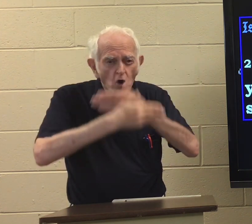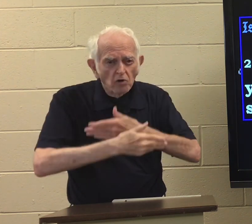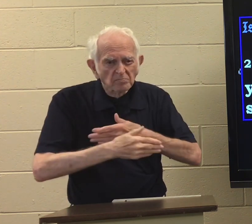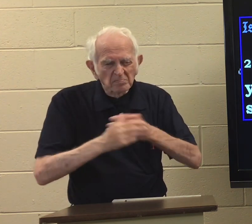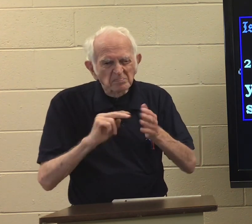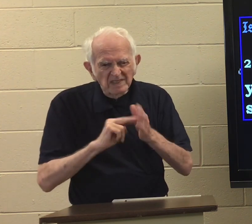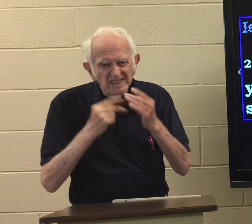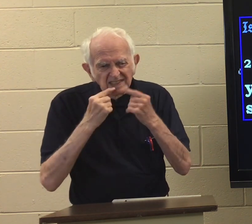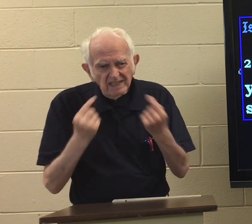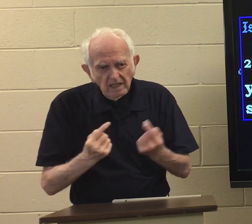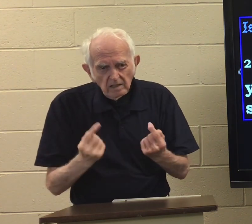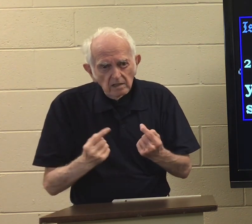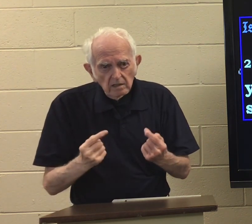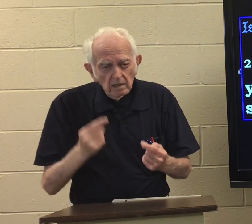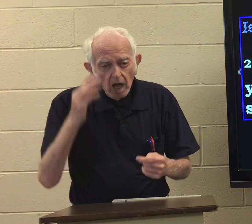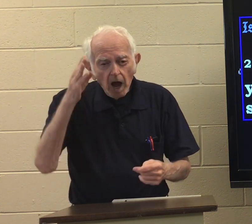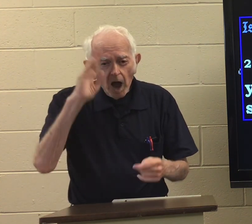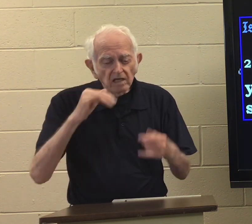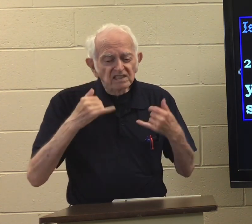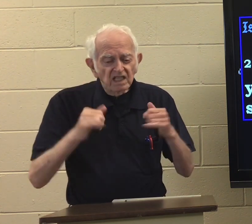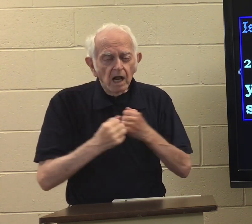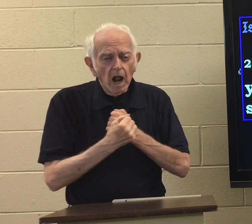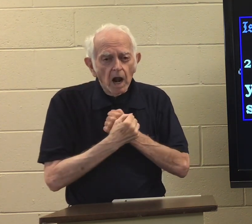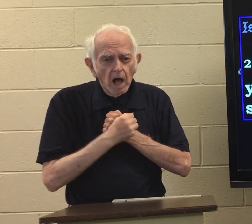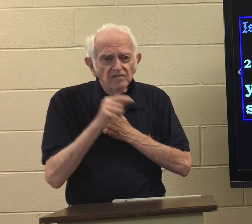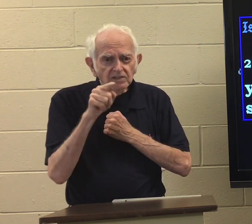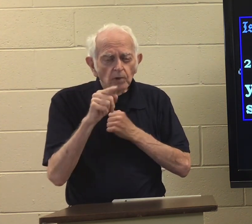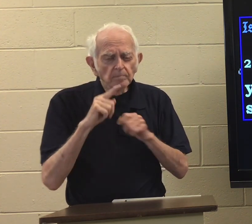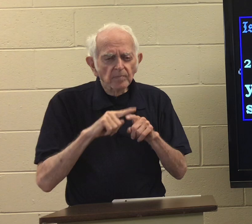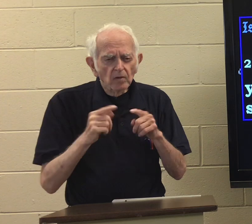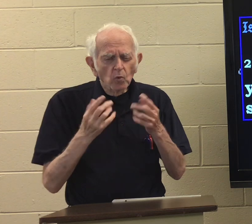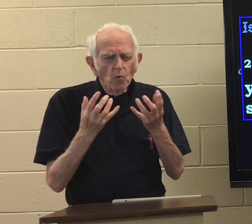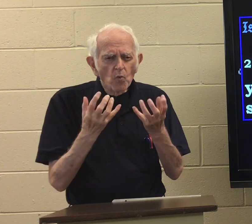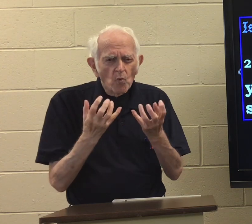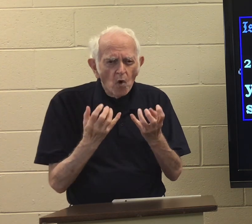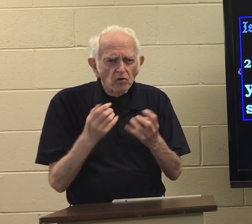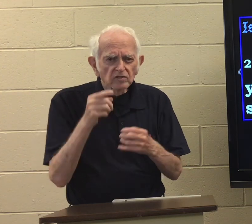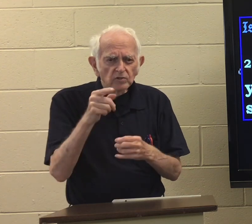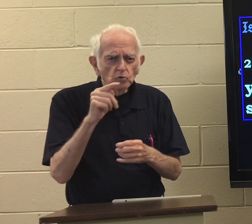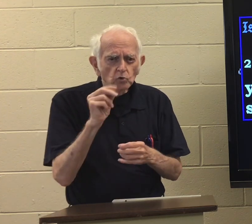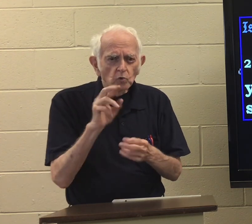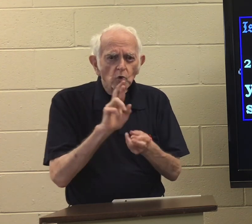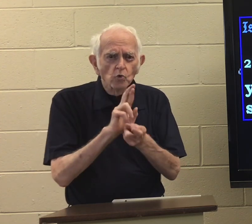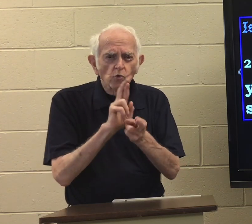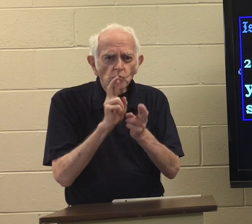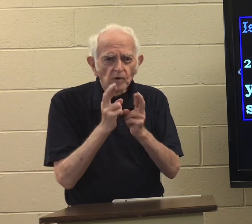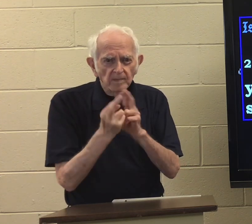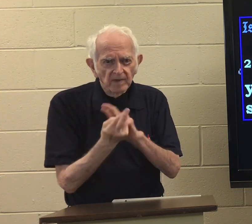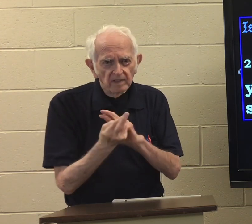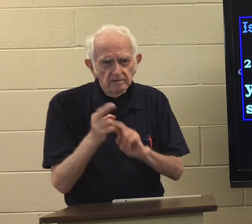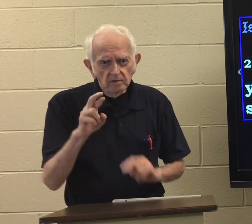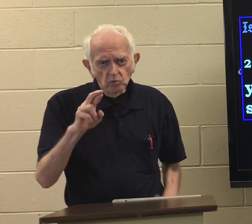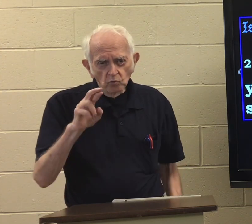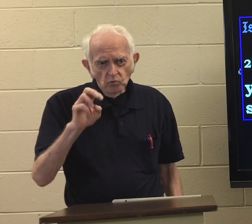the darkness, meaning sin. God still loves you, but wants you to repent